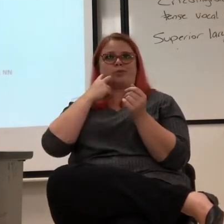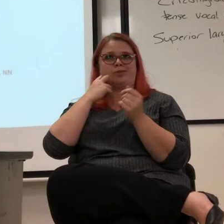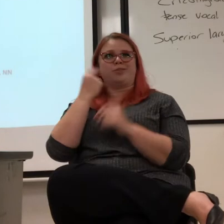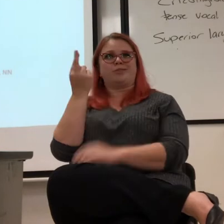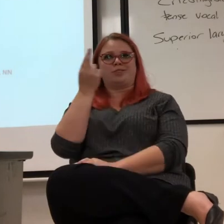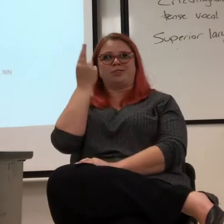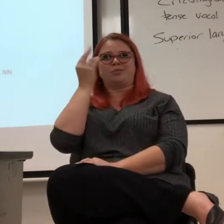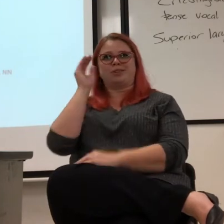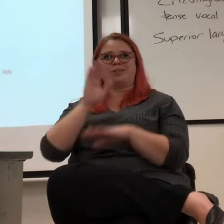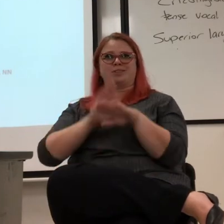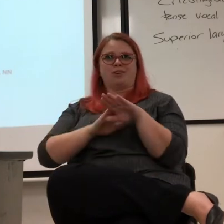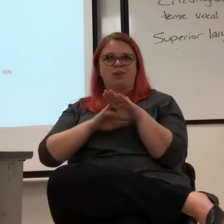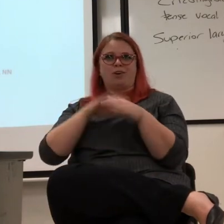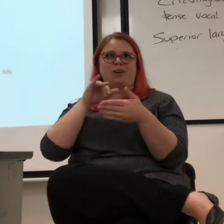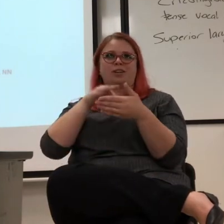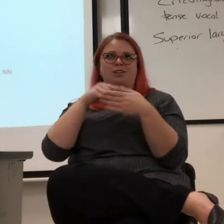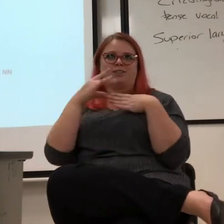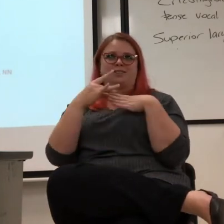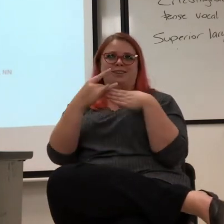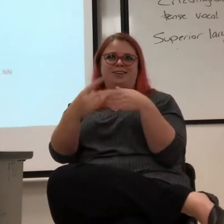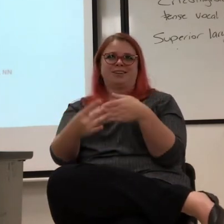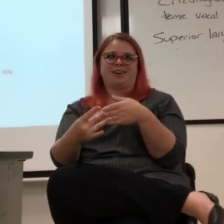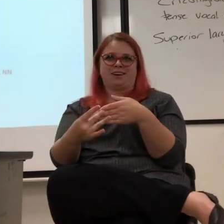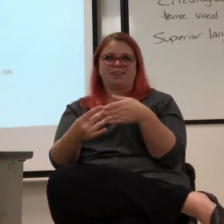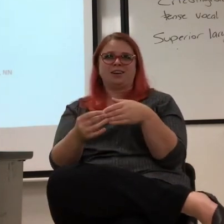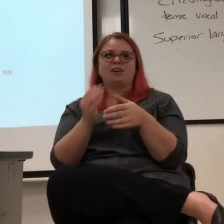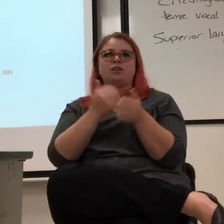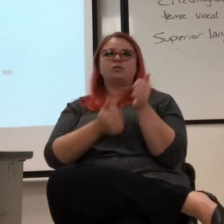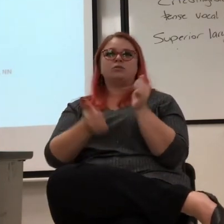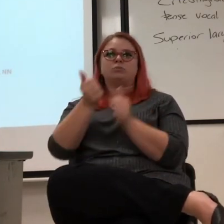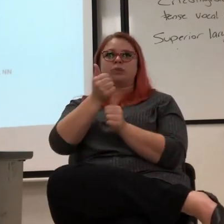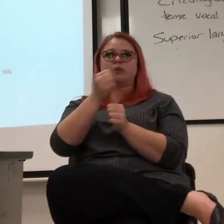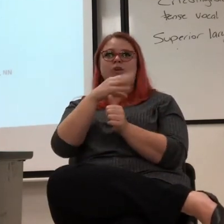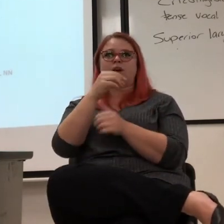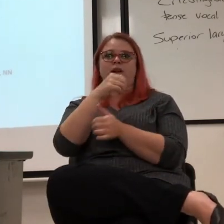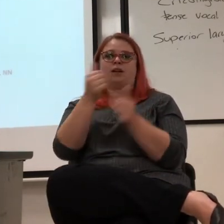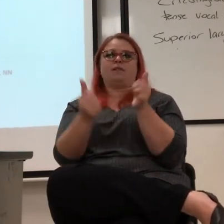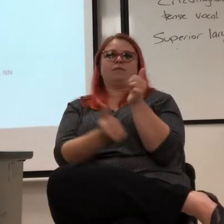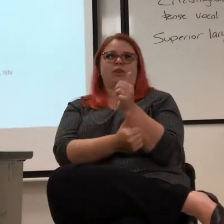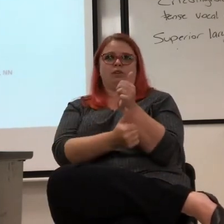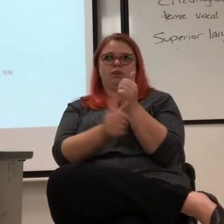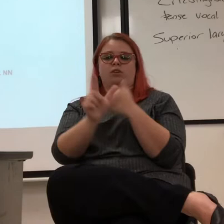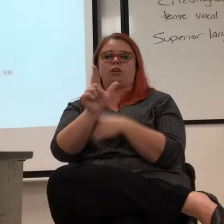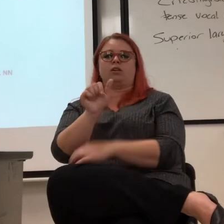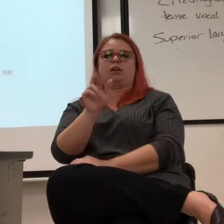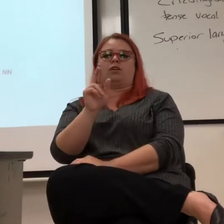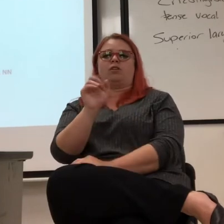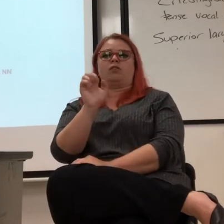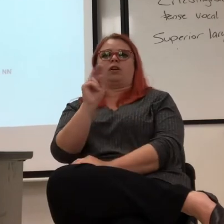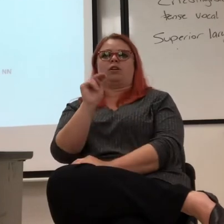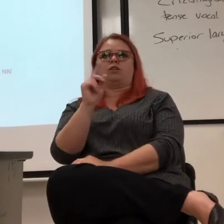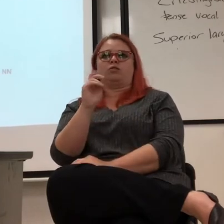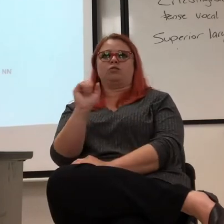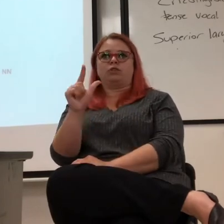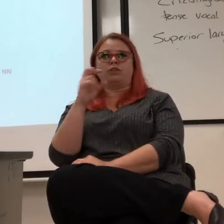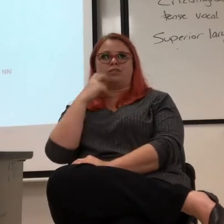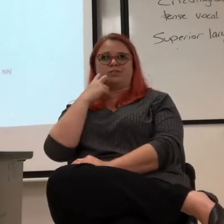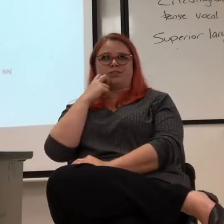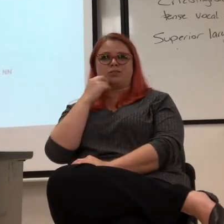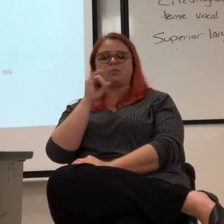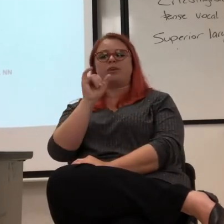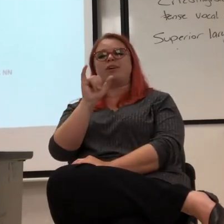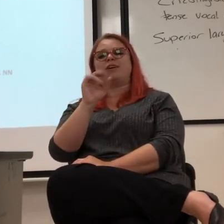guide. Superior and inferior laryngeal nerves innervating those two